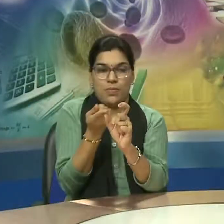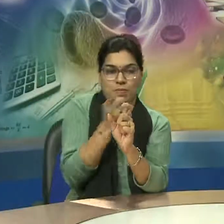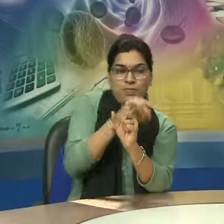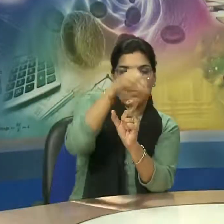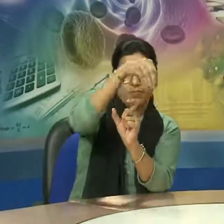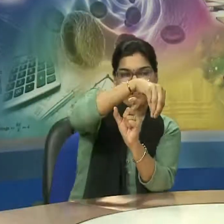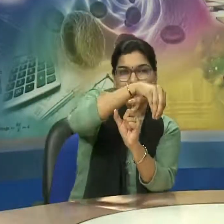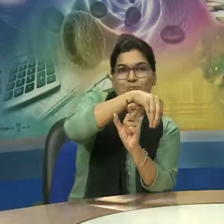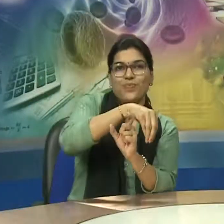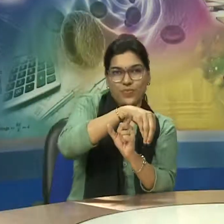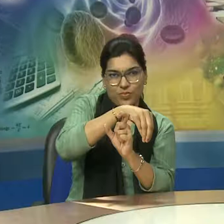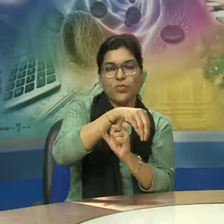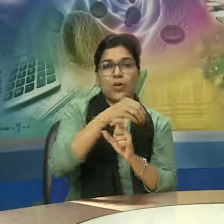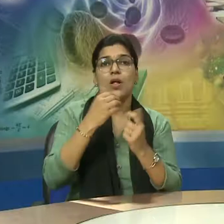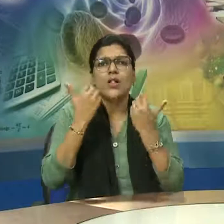we write